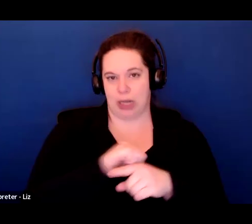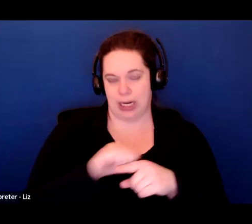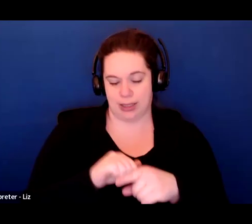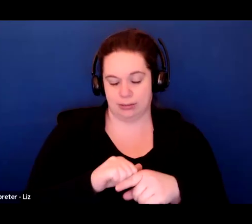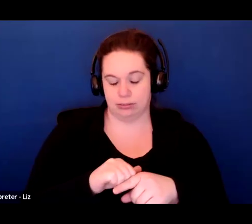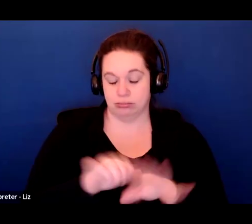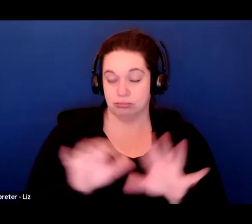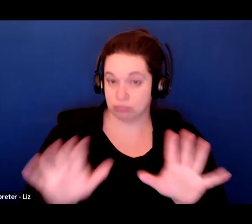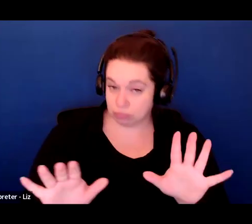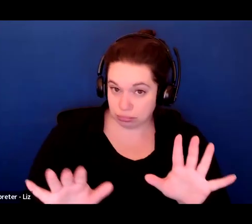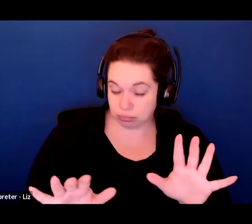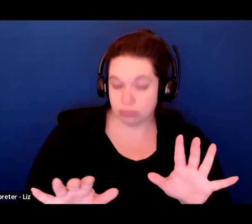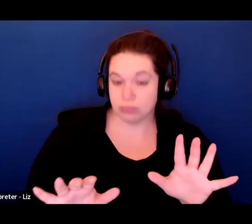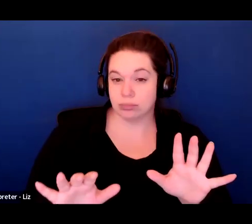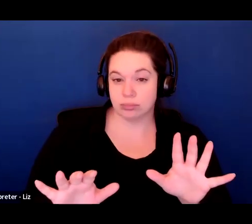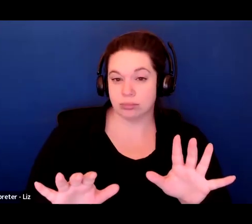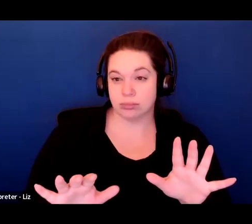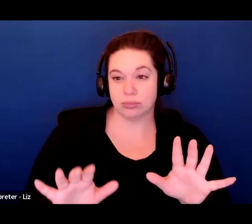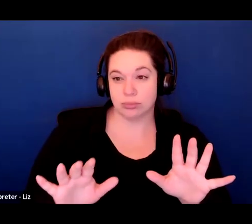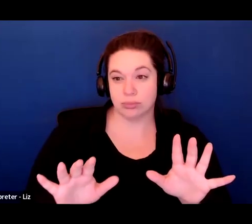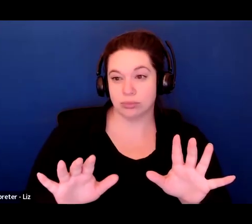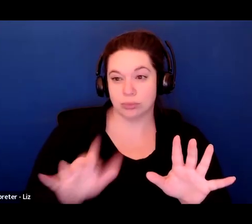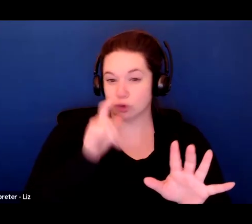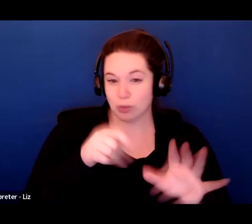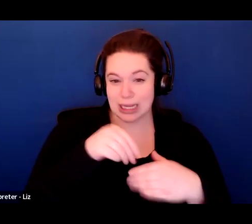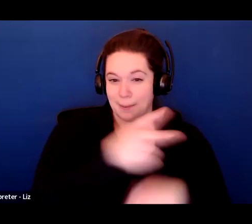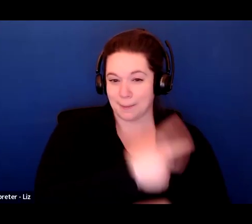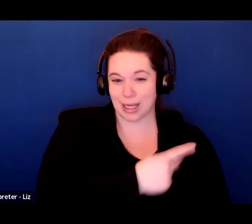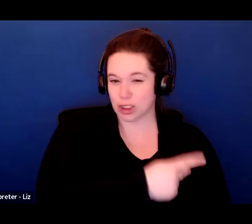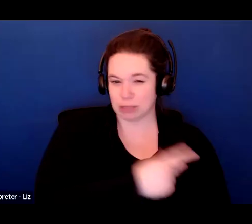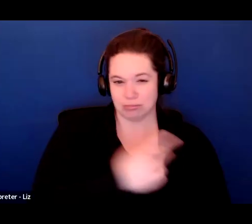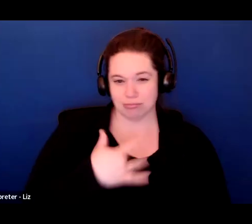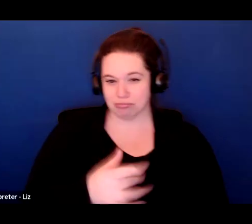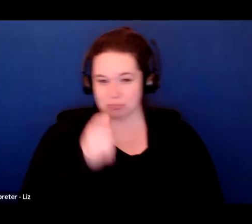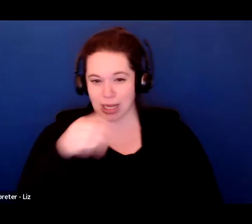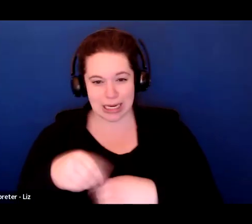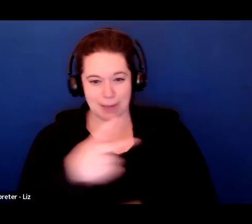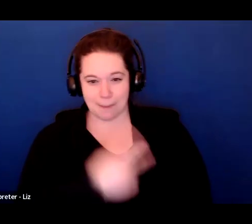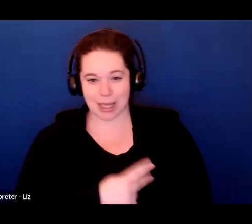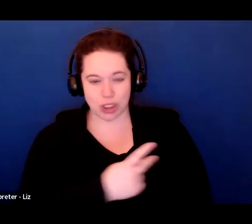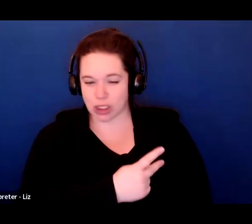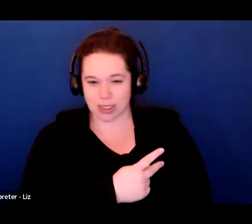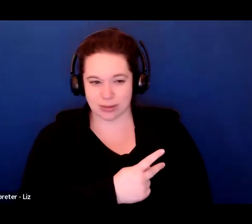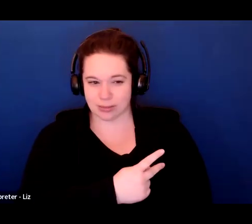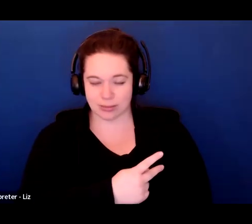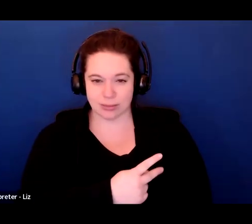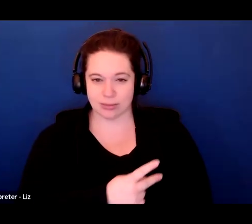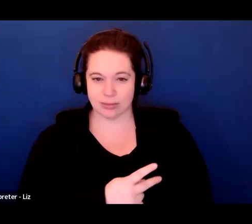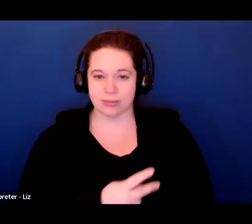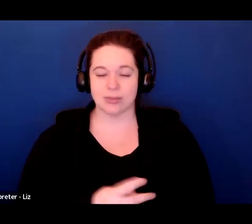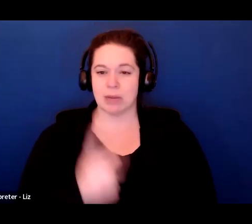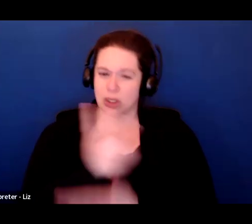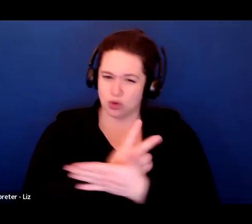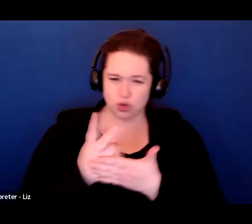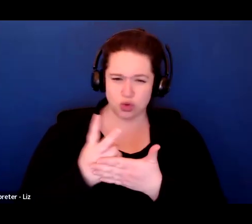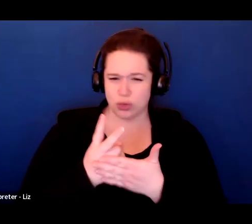be, and it probably will not be inpatient. I just need to let you know that. It does not have to be 2 solid weeks